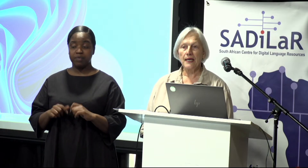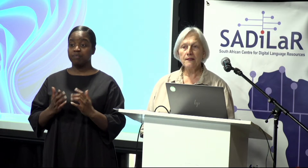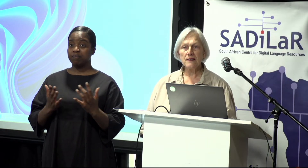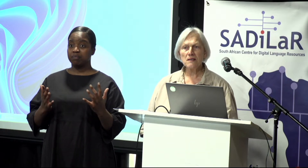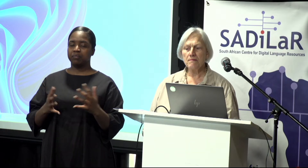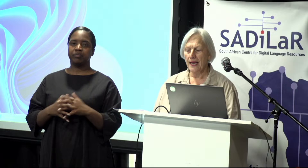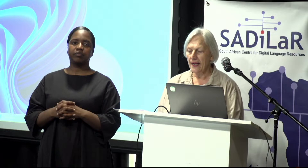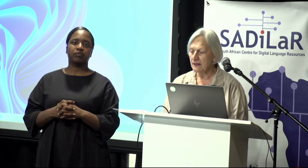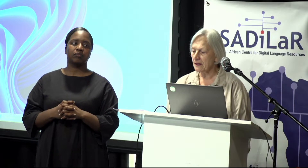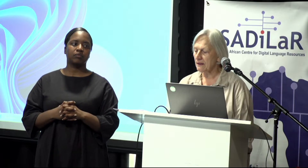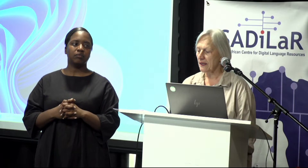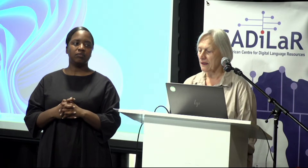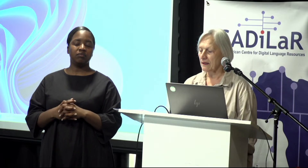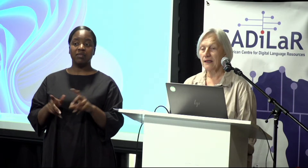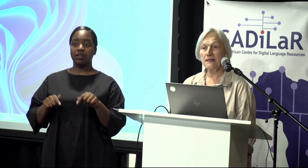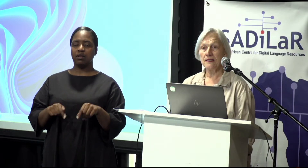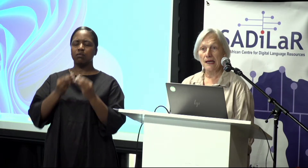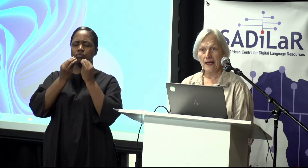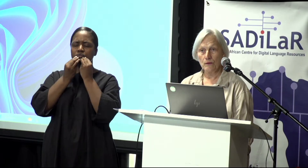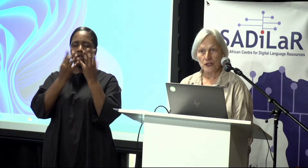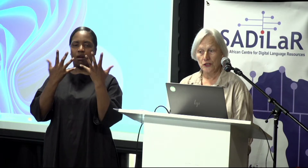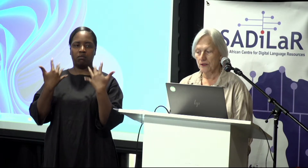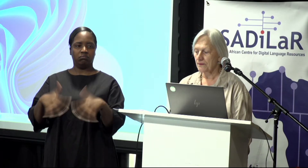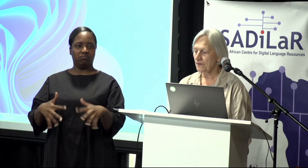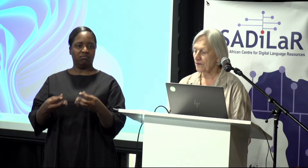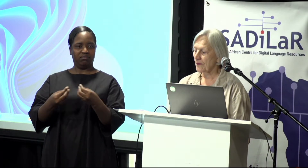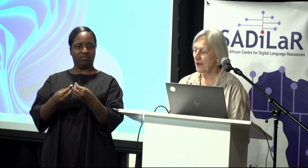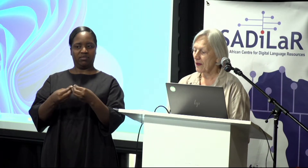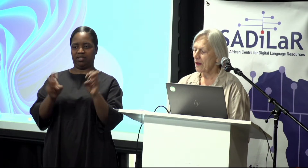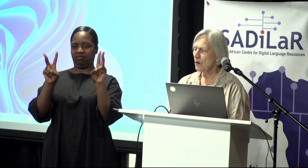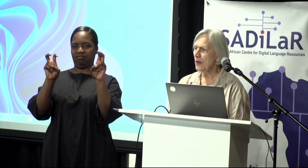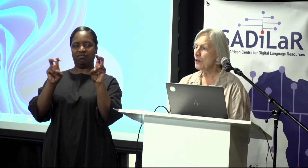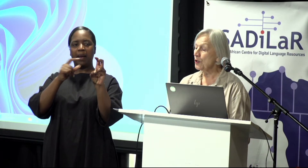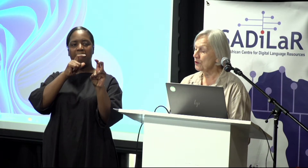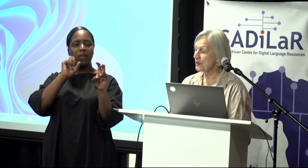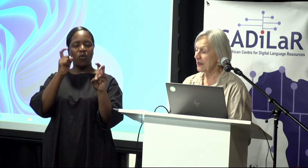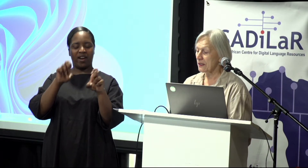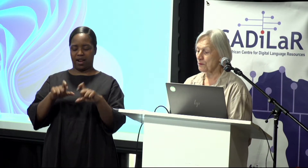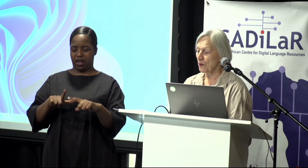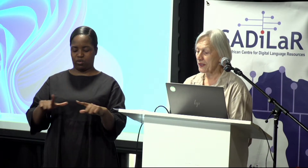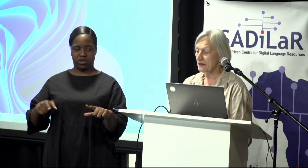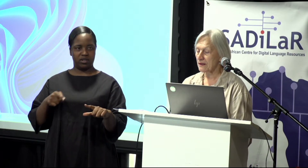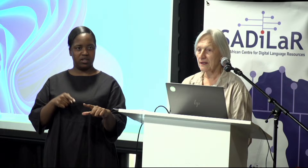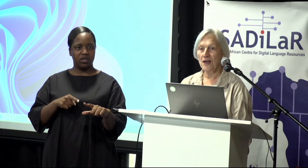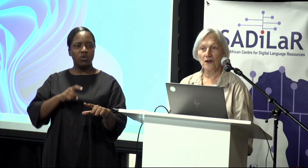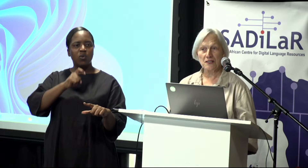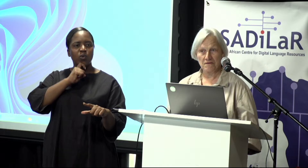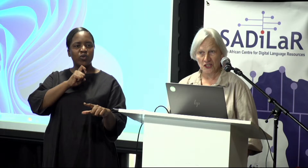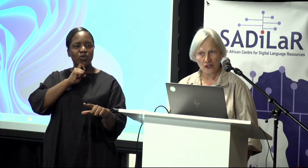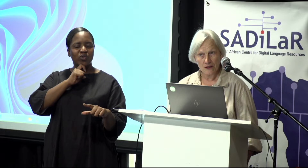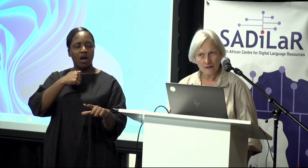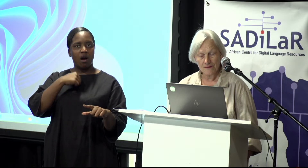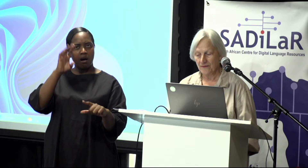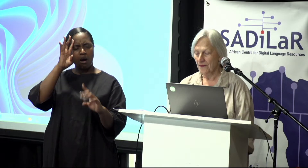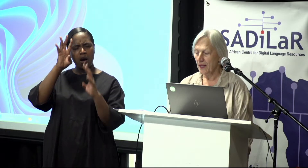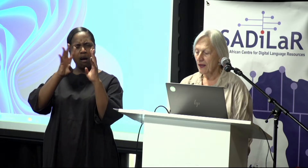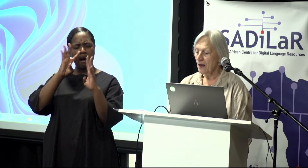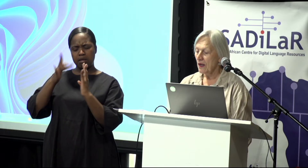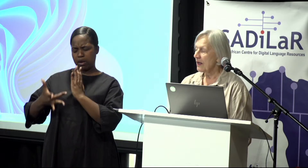So, in this amazing thing that is language, we will use and exploit the